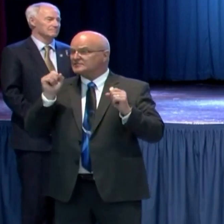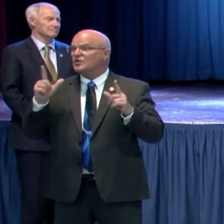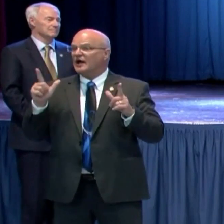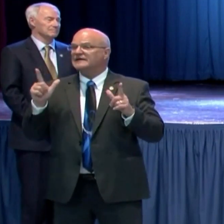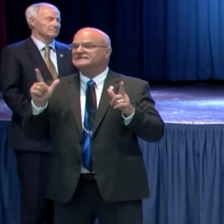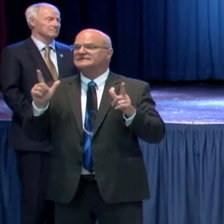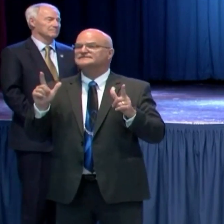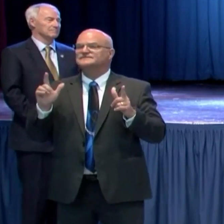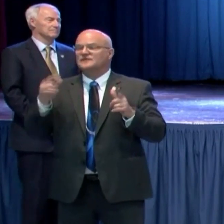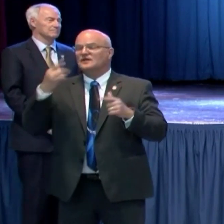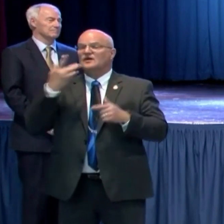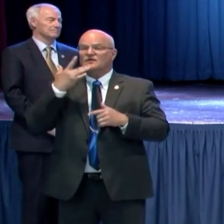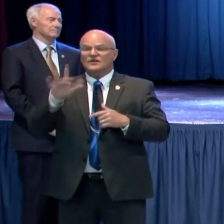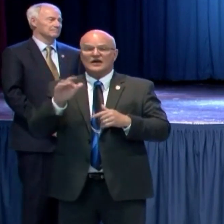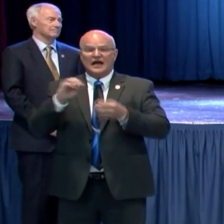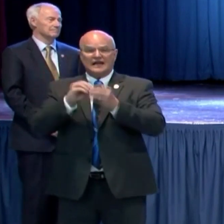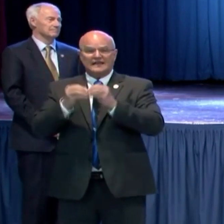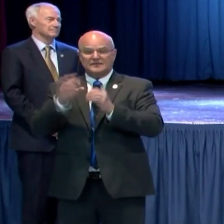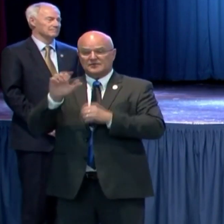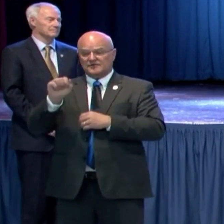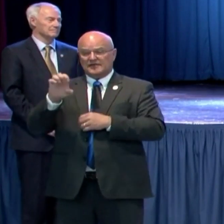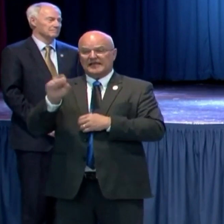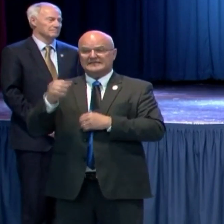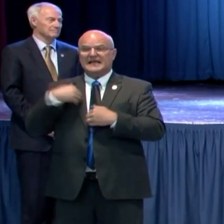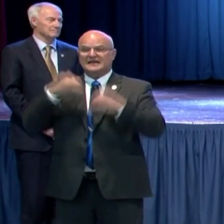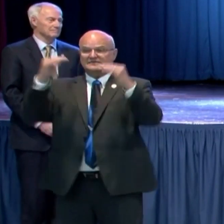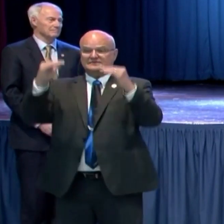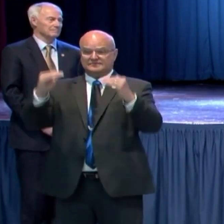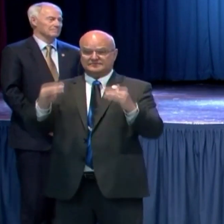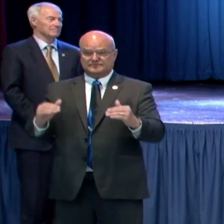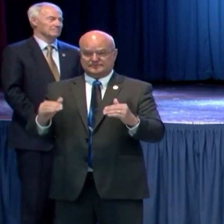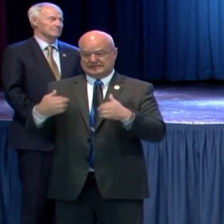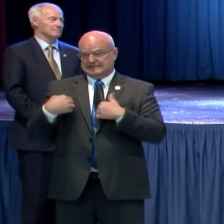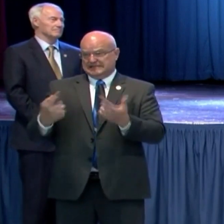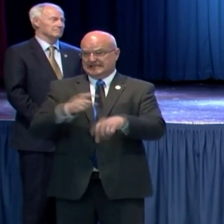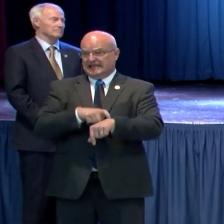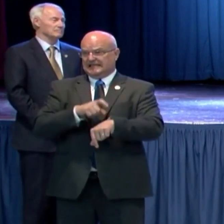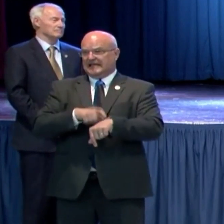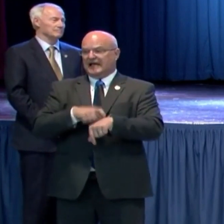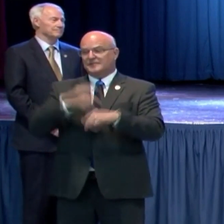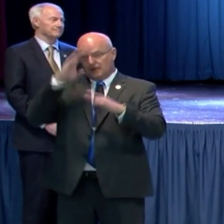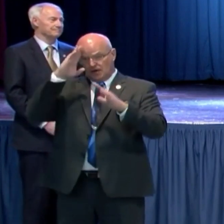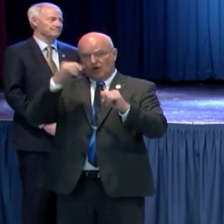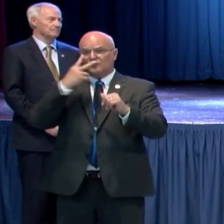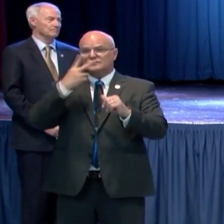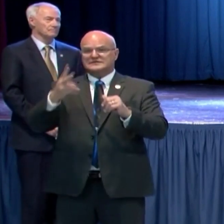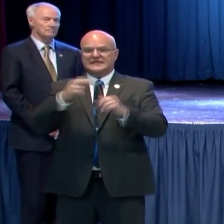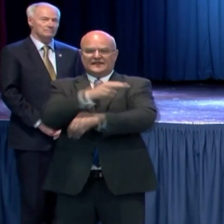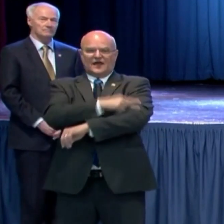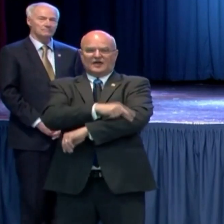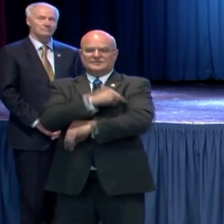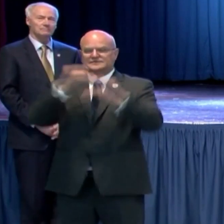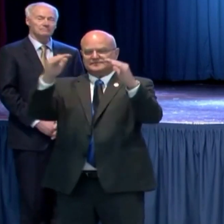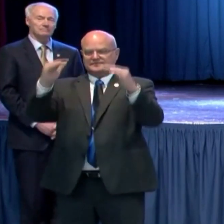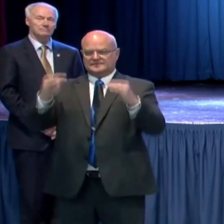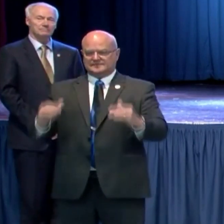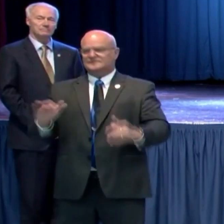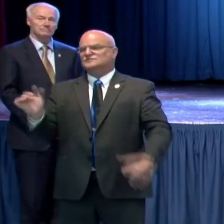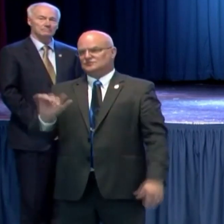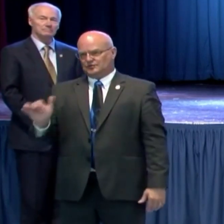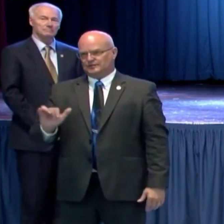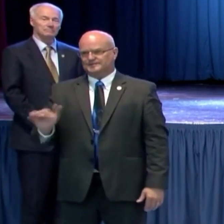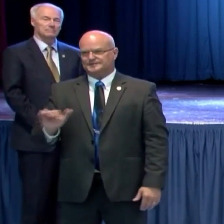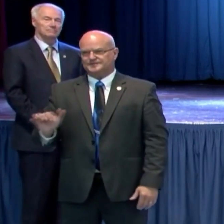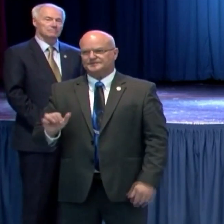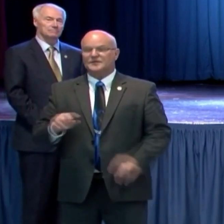surprising. Fortunately, our number of cases have come down since then, and hopefully we'll see those hospitalizations come down